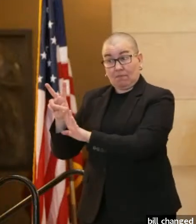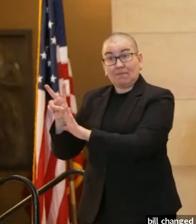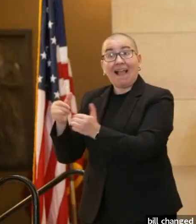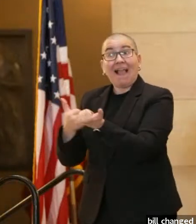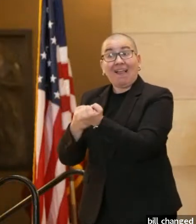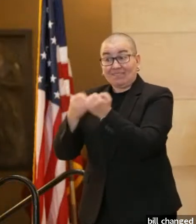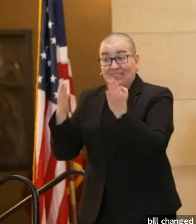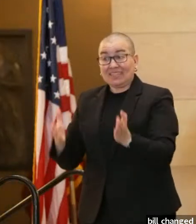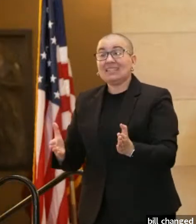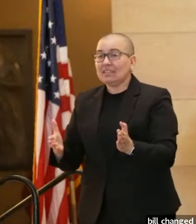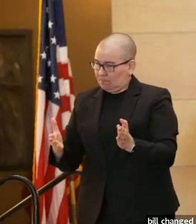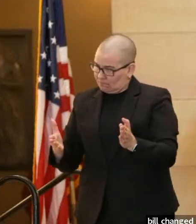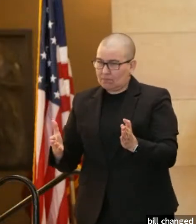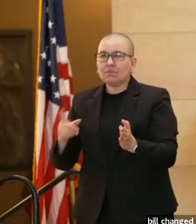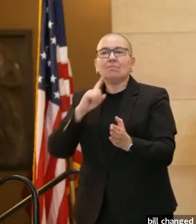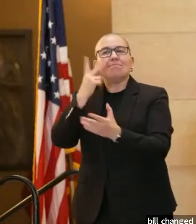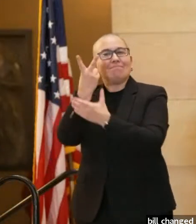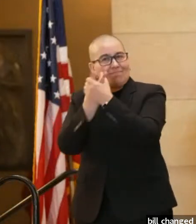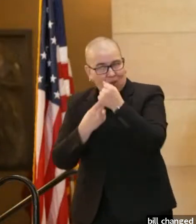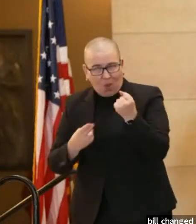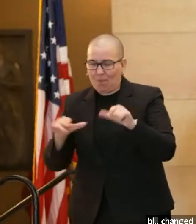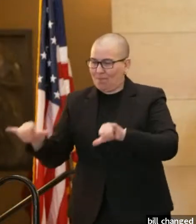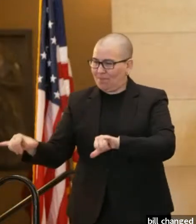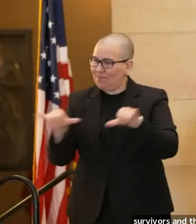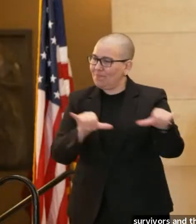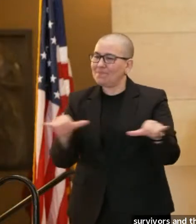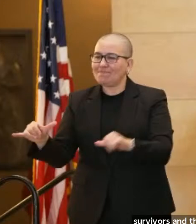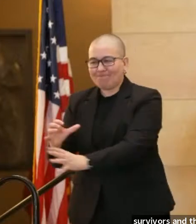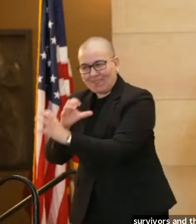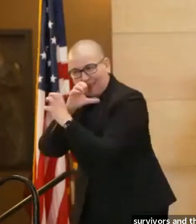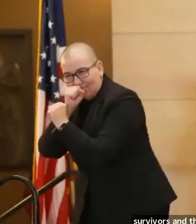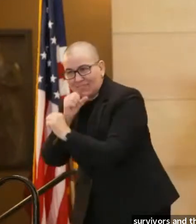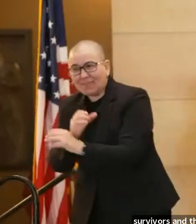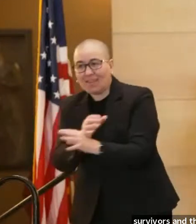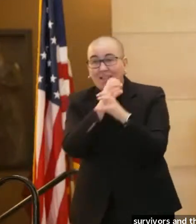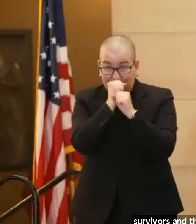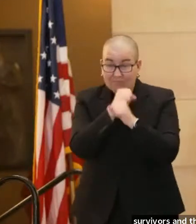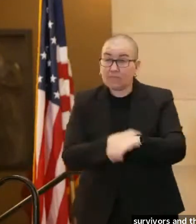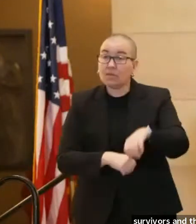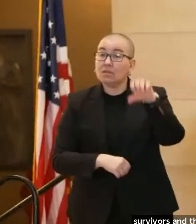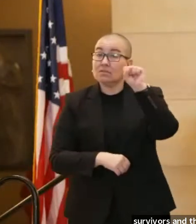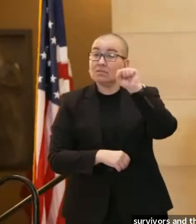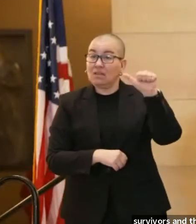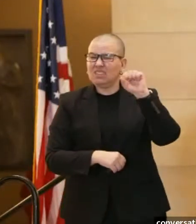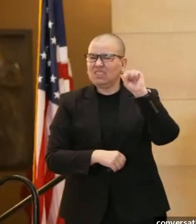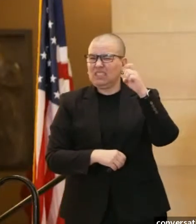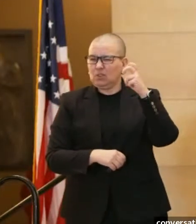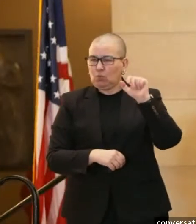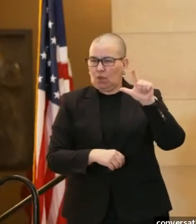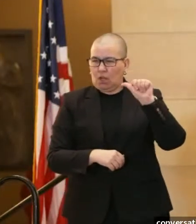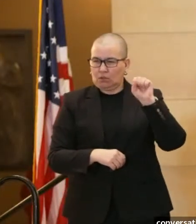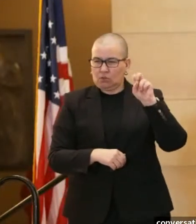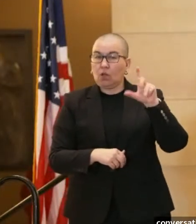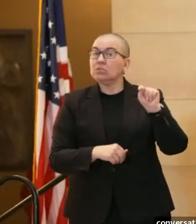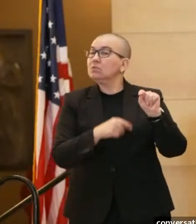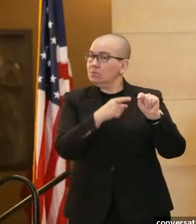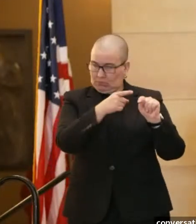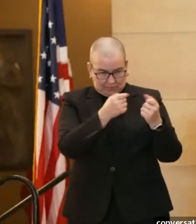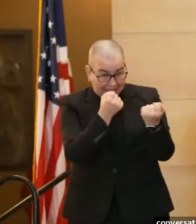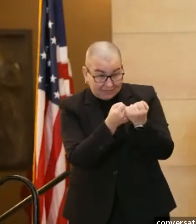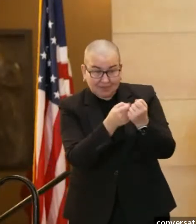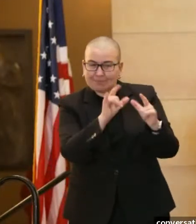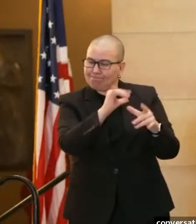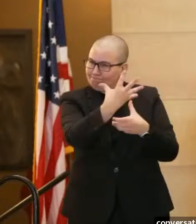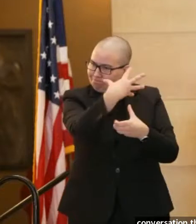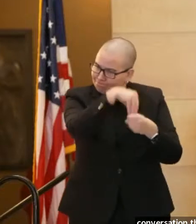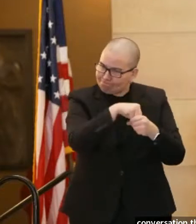same privilege conversation that sexual assault advocates, survivors and advocates have, that attorney-client